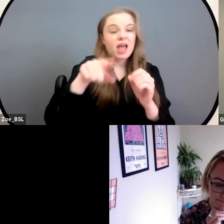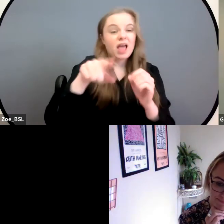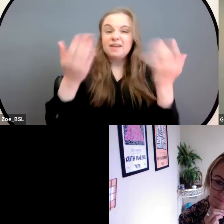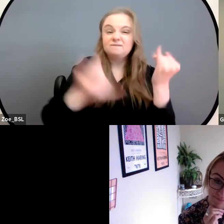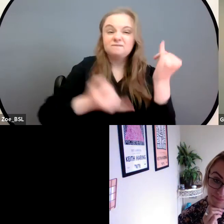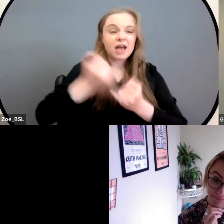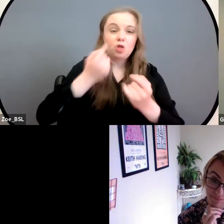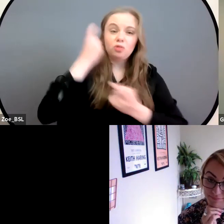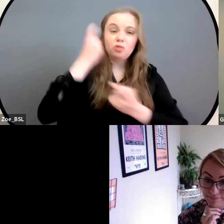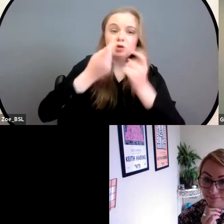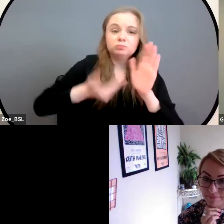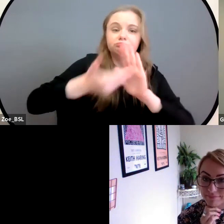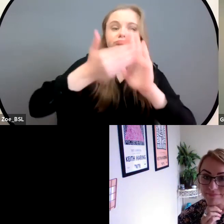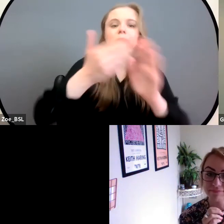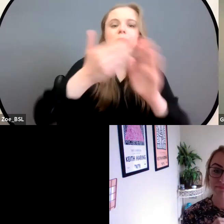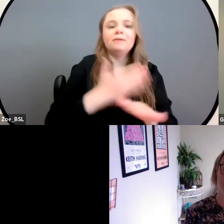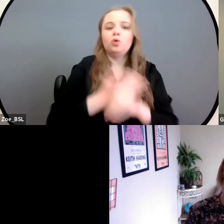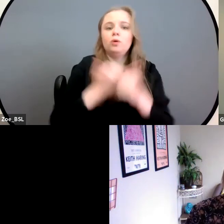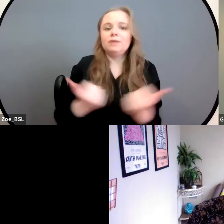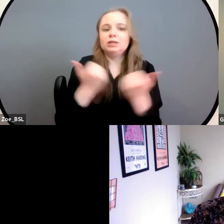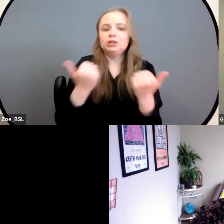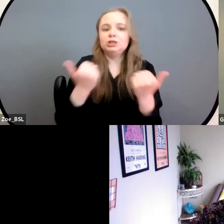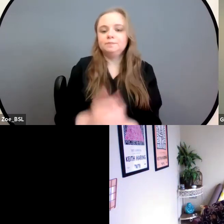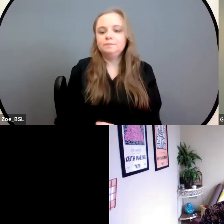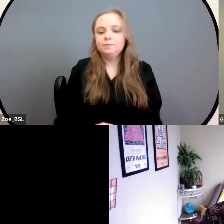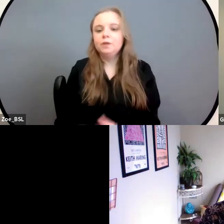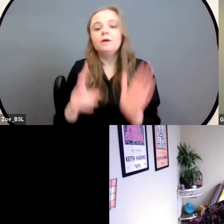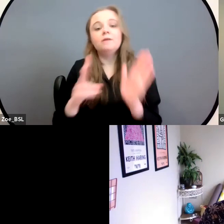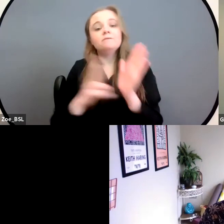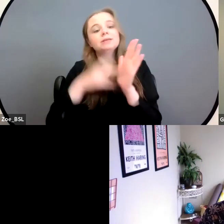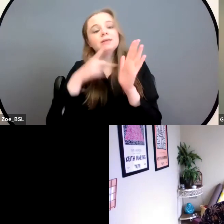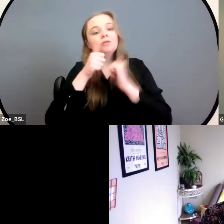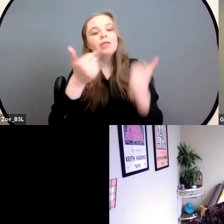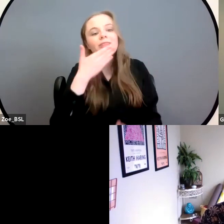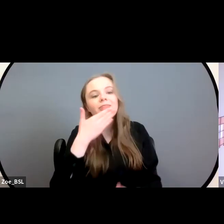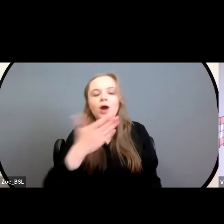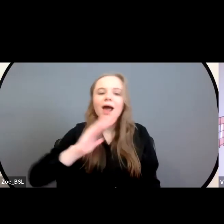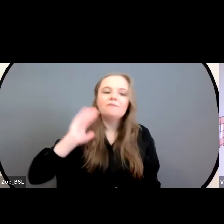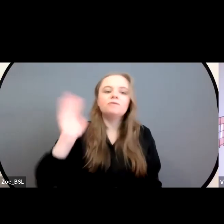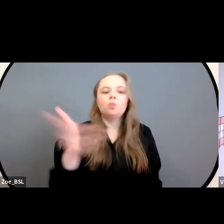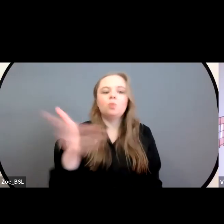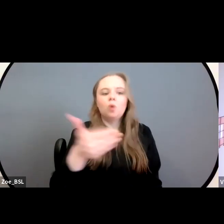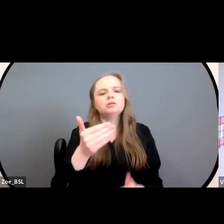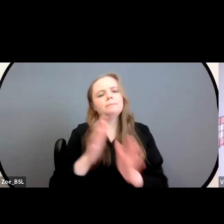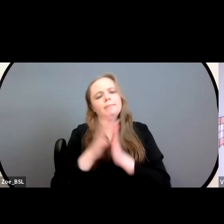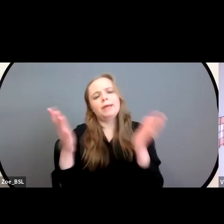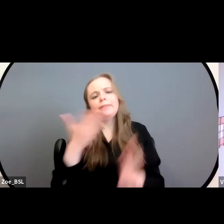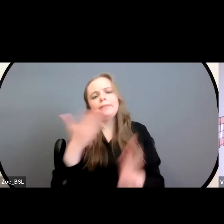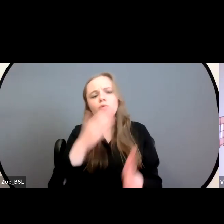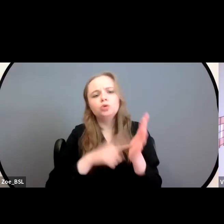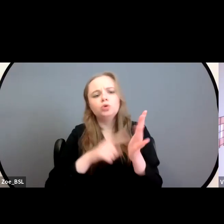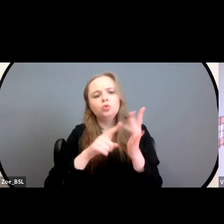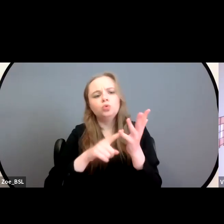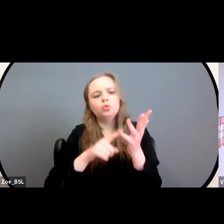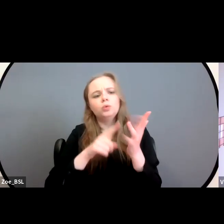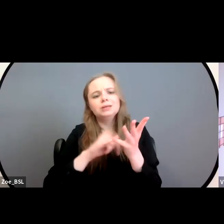well before we summarise for the day. Thank you very much to everyone. Huge thank you to Louise. It's her last day with